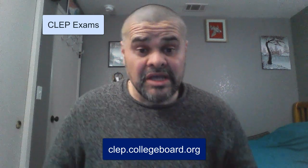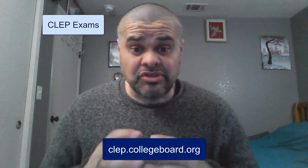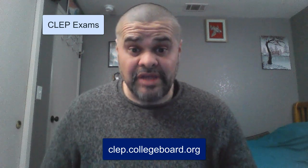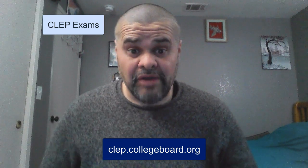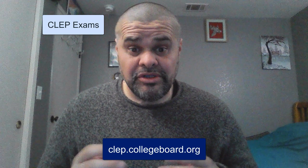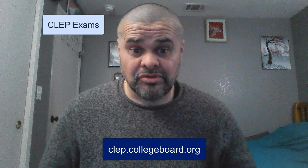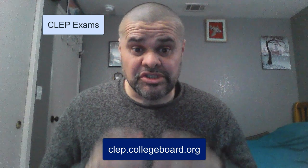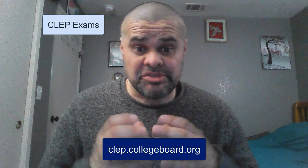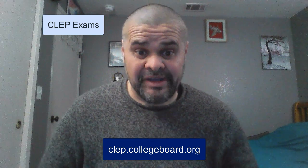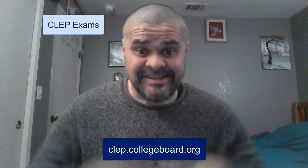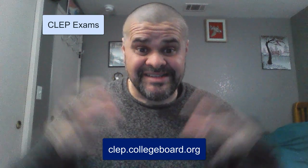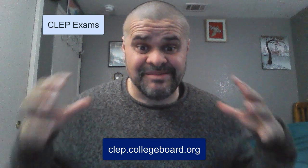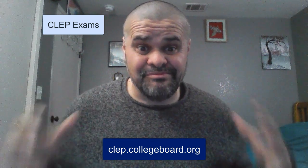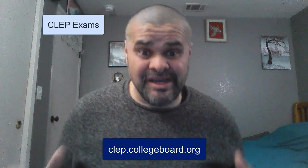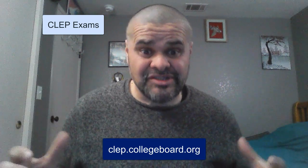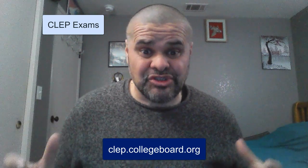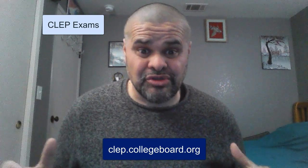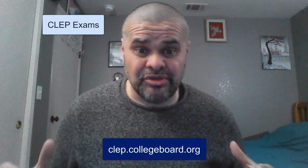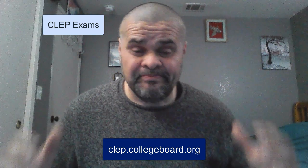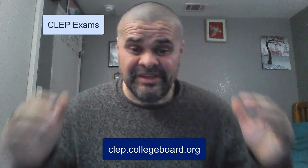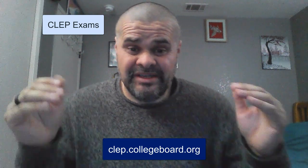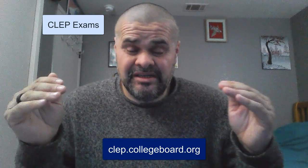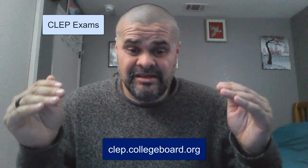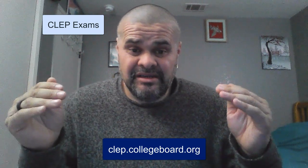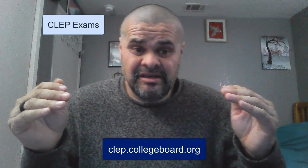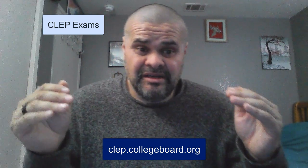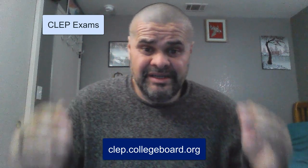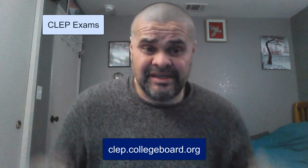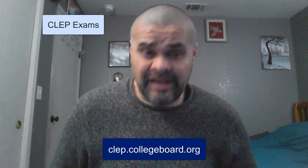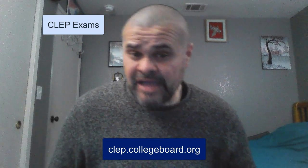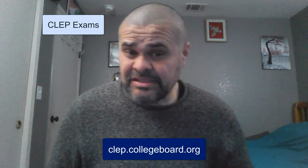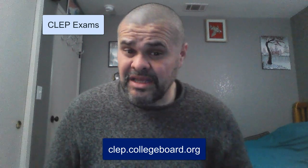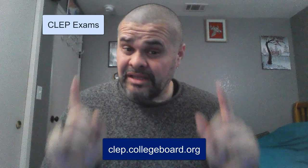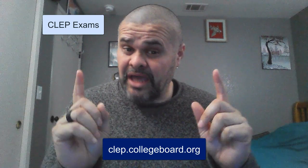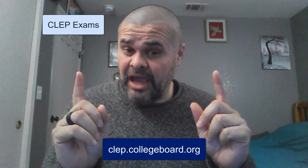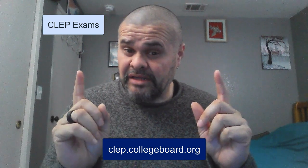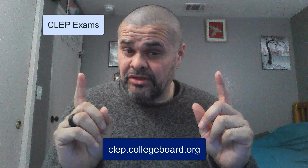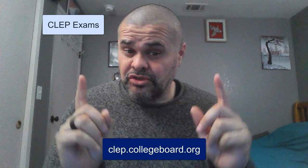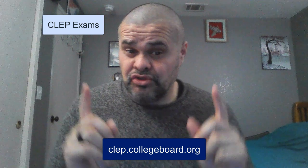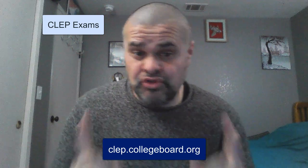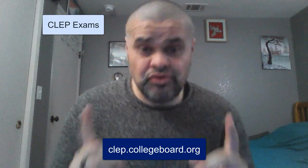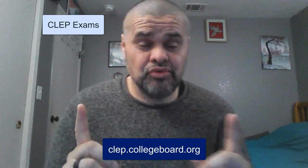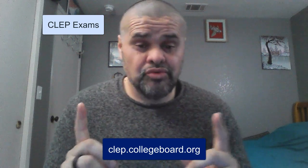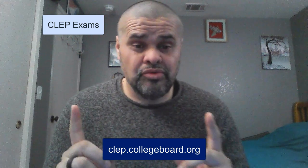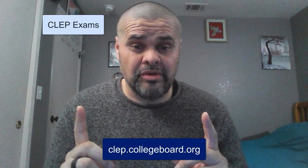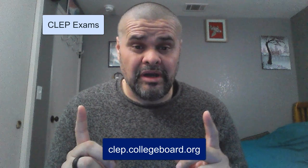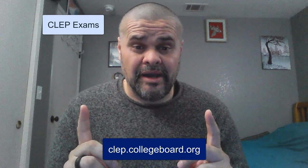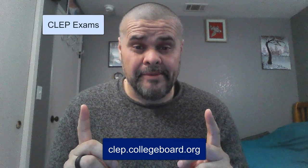so that way you don't spend a semester in a class that you